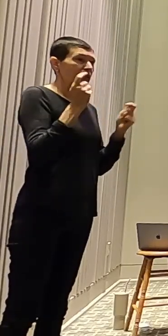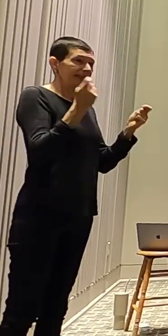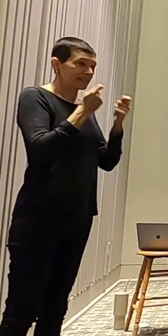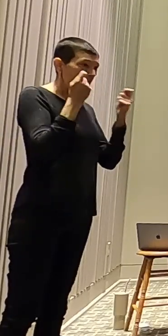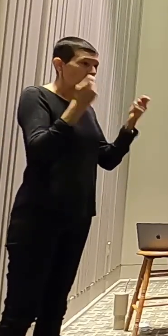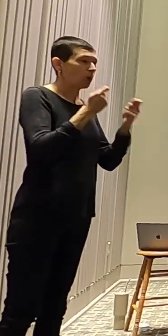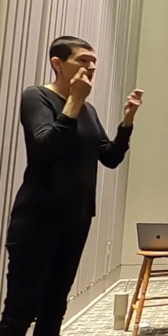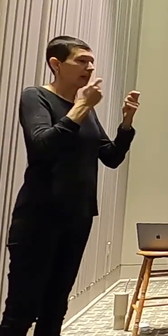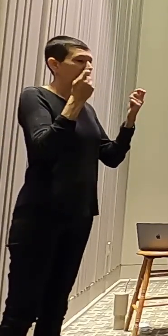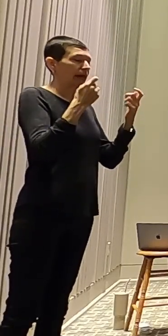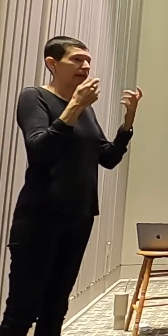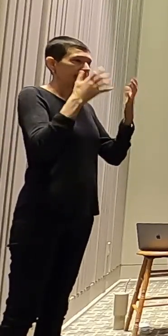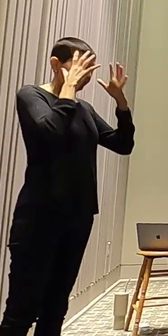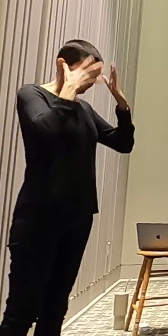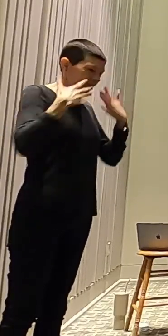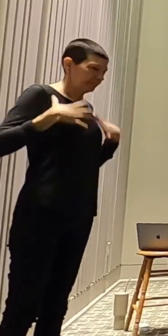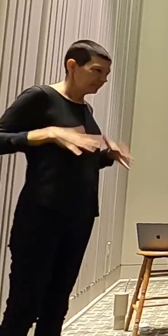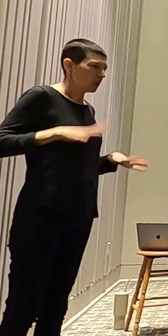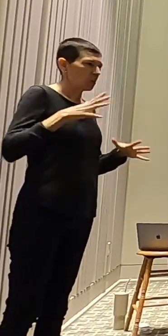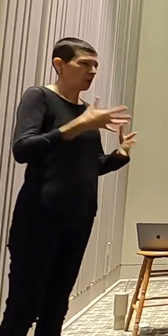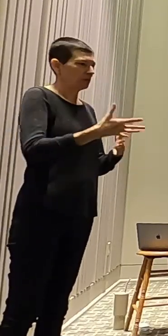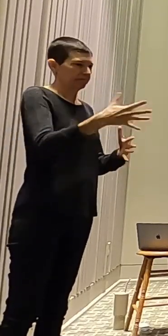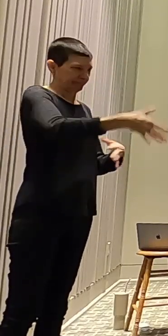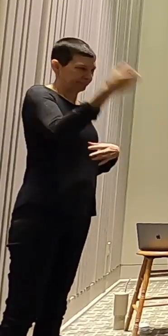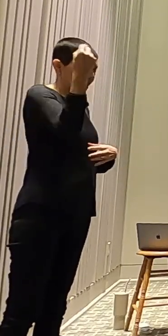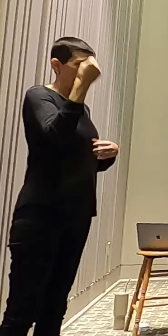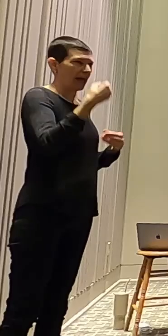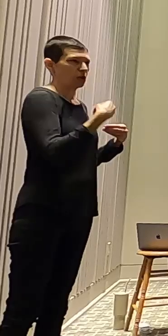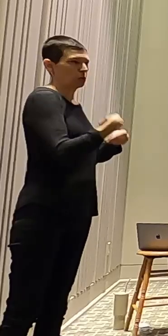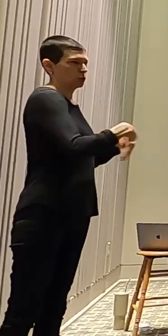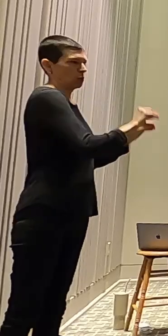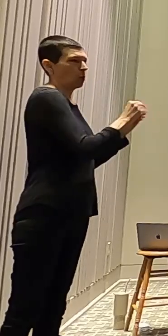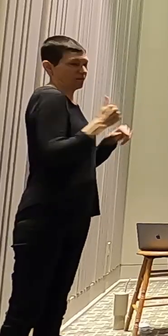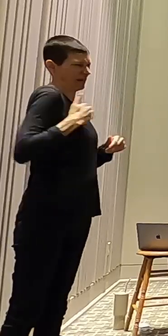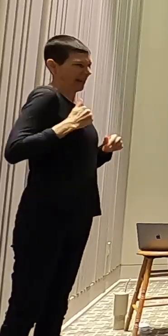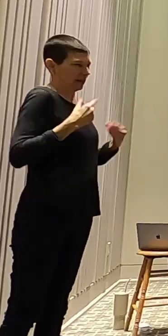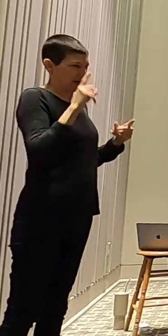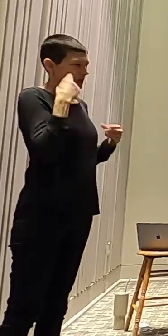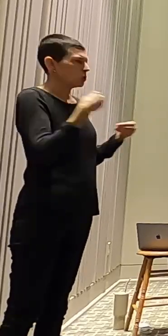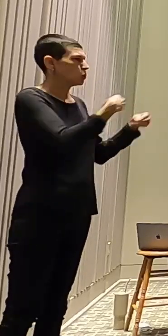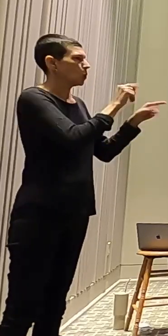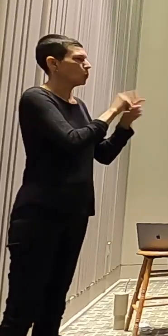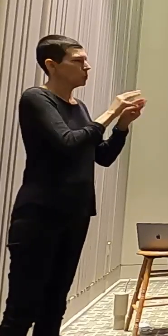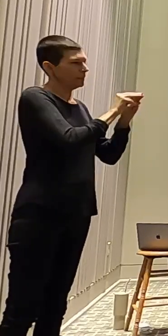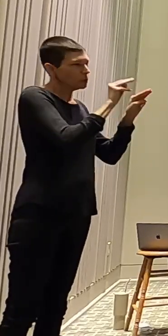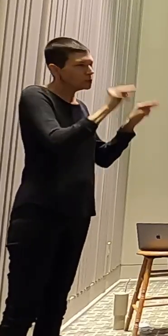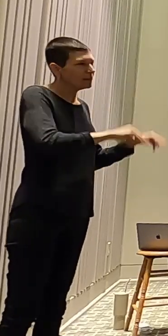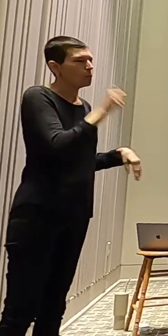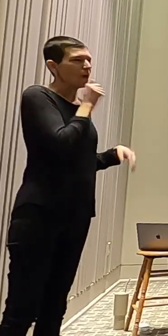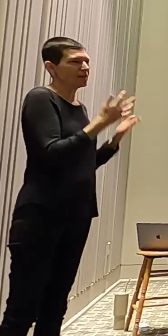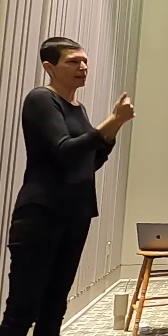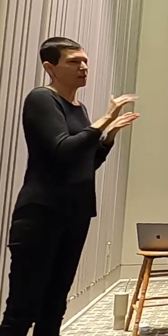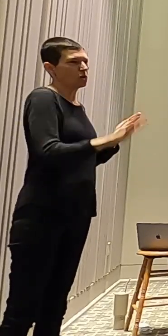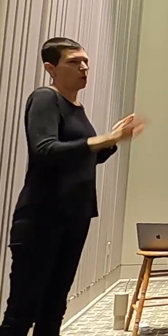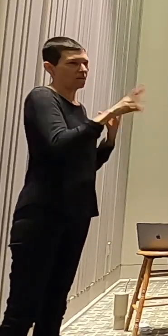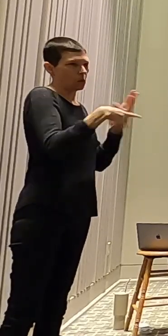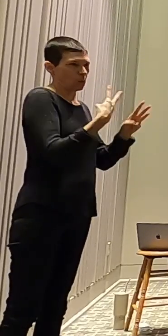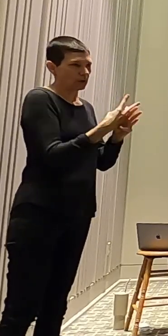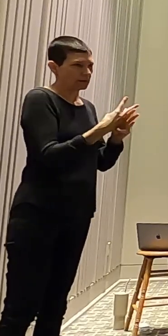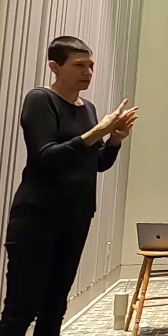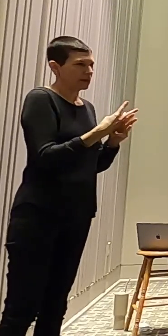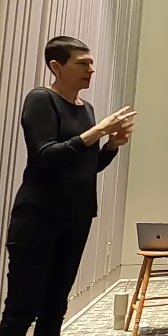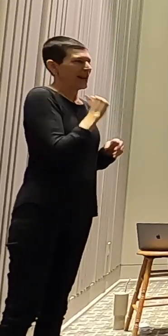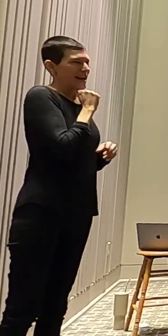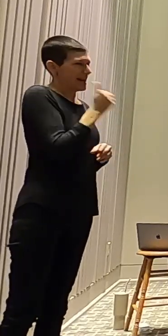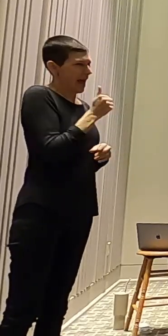ceremonial regalia were confiscated and sold by the Canadian government to museums and private collections around the world. not the ones that we're